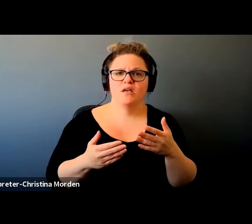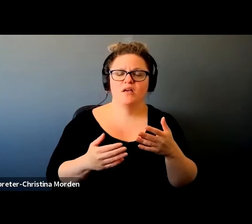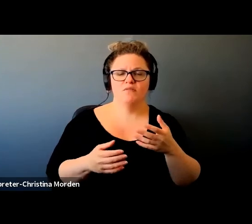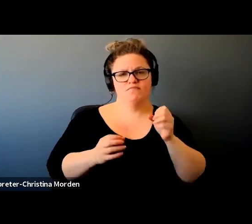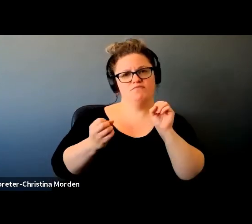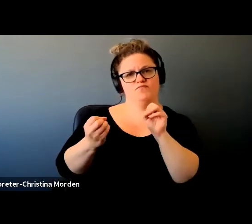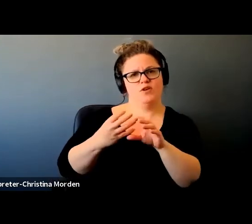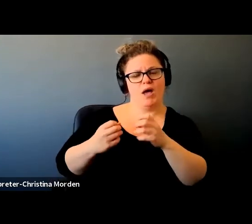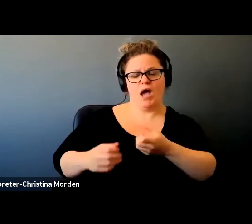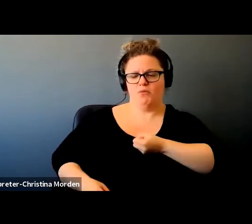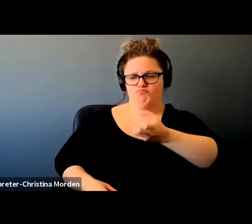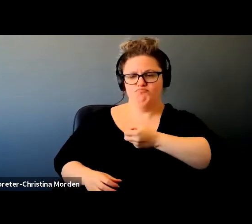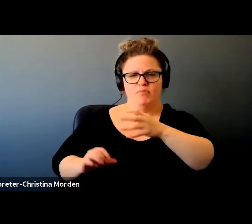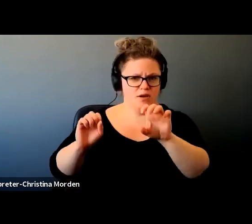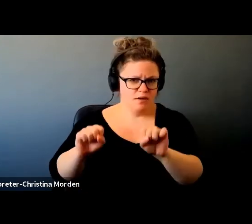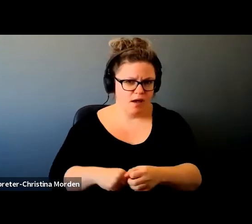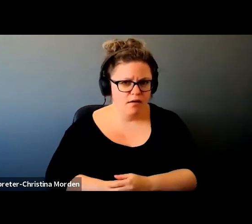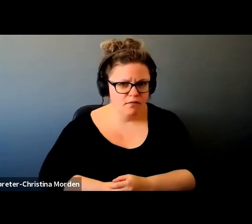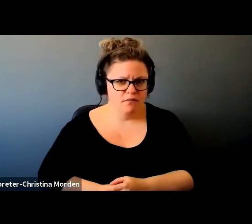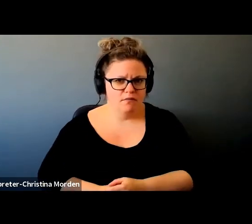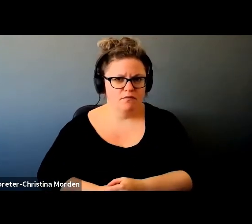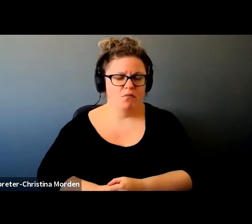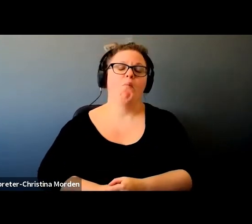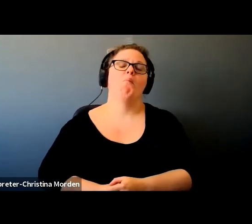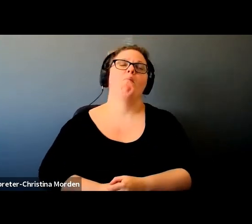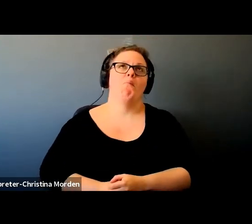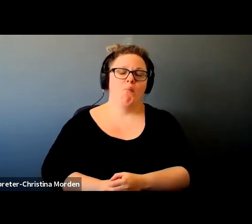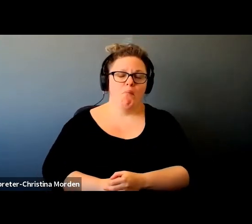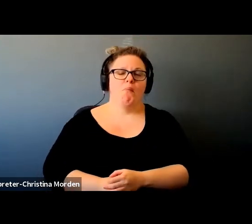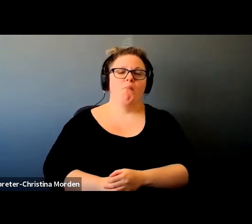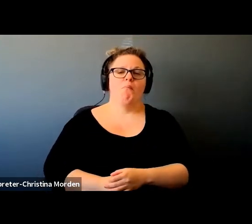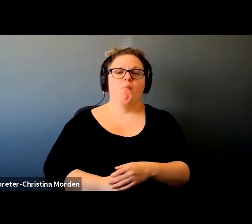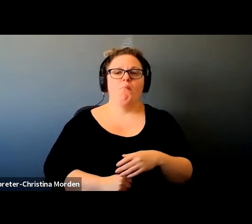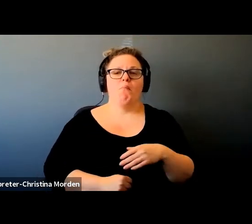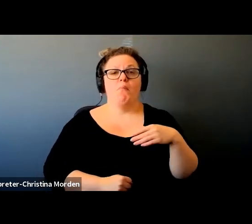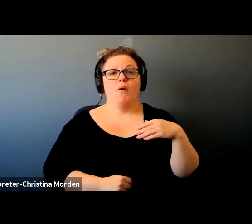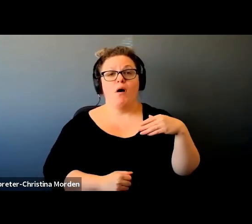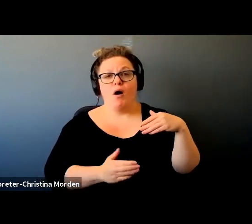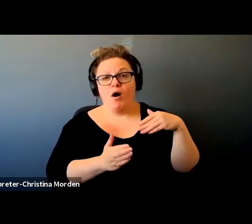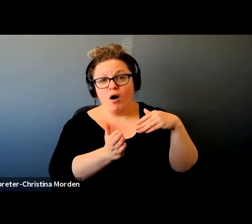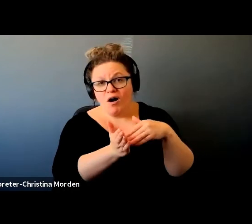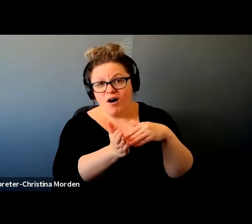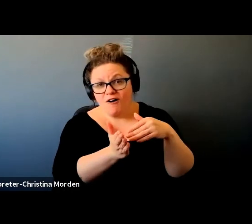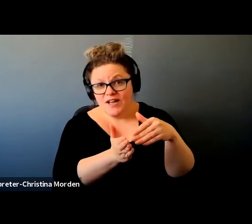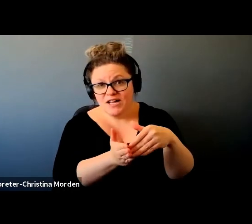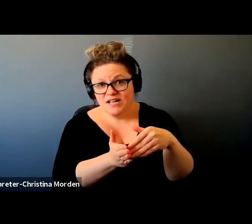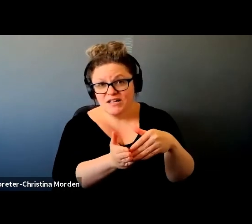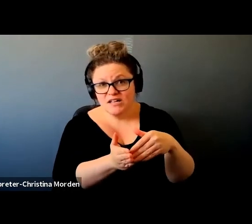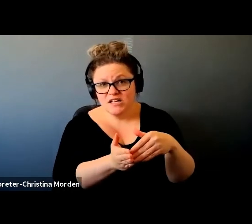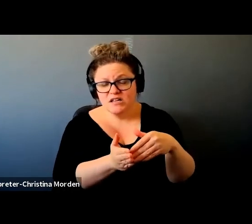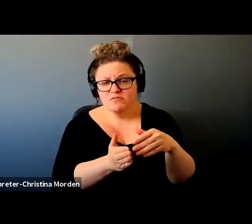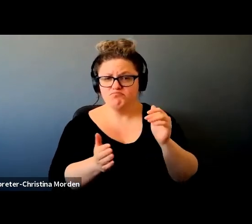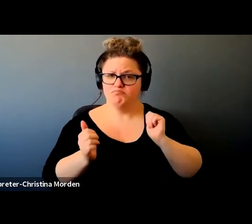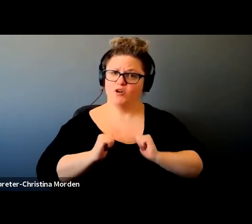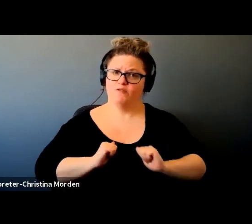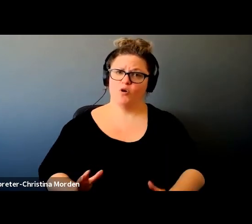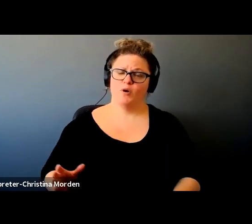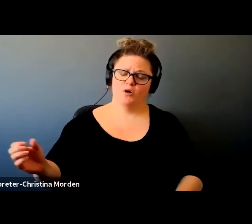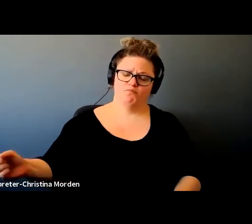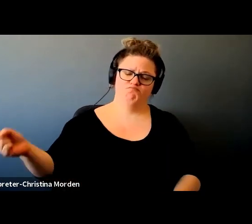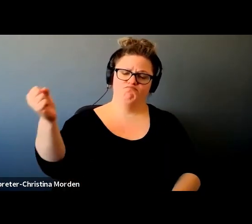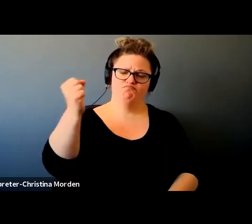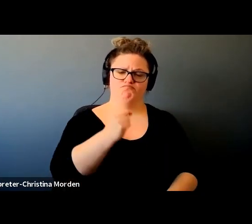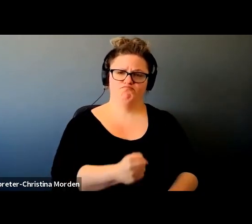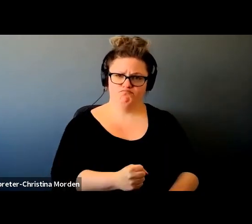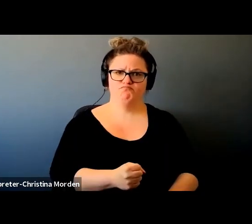welcome? Because most times you're being hired as an outside actor or bringing in as a performer.